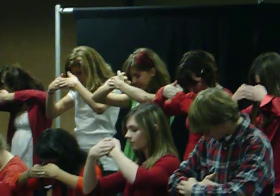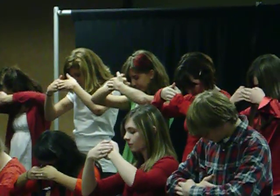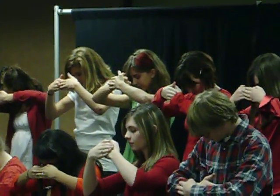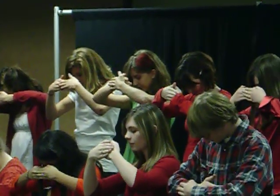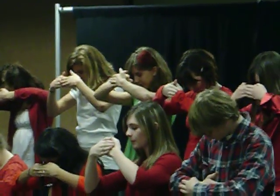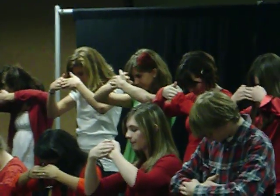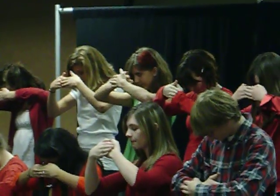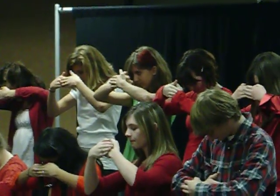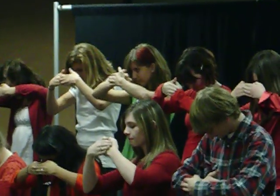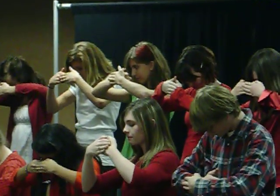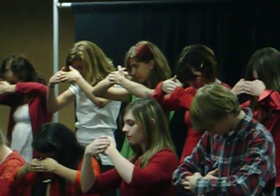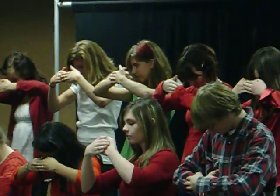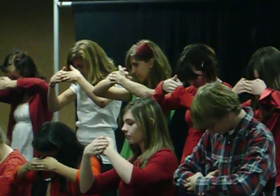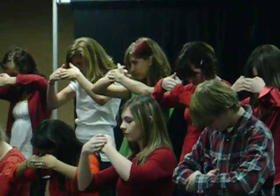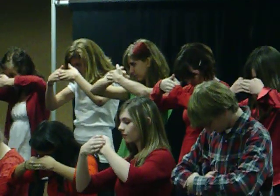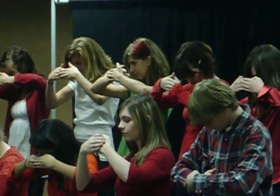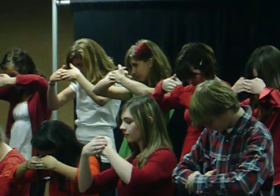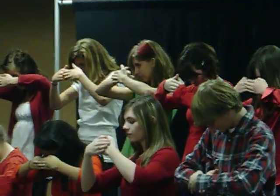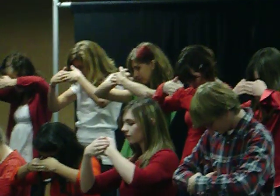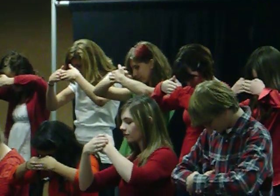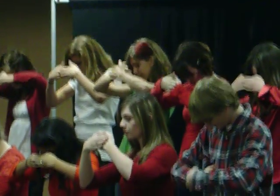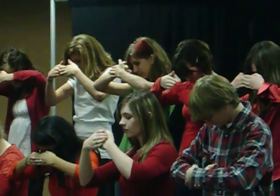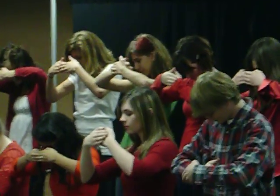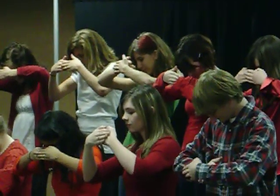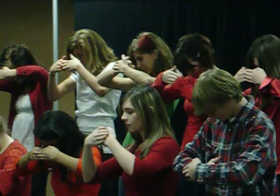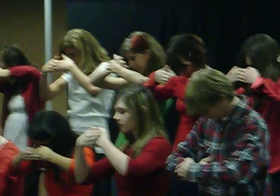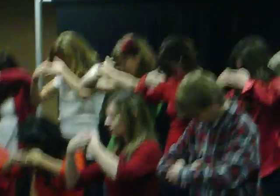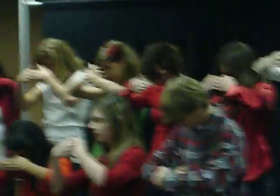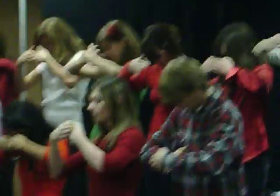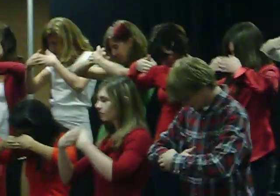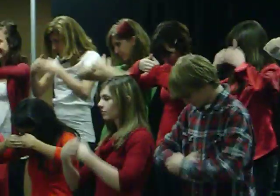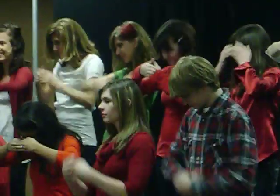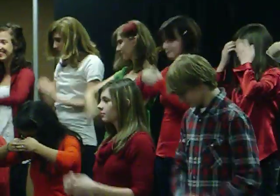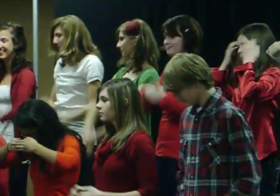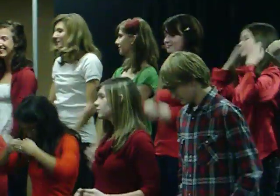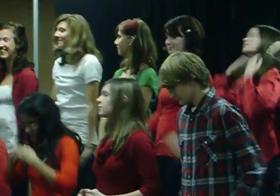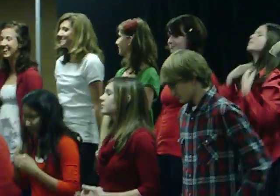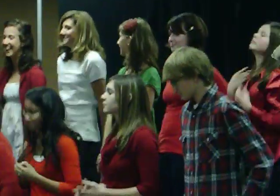Hallelujah, hallelujah, hallelujah.